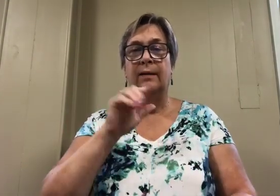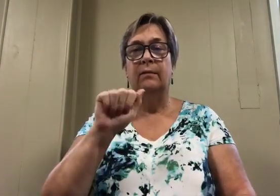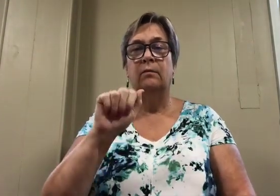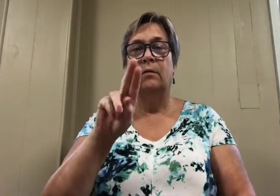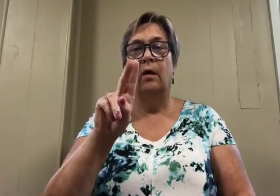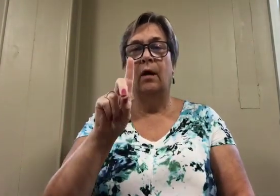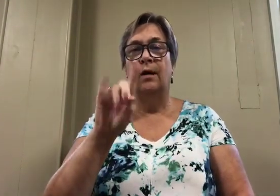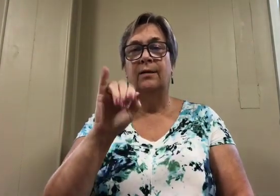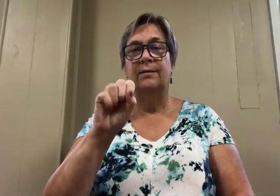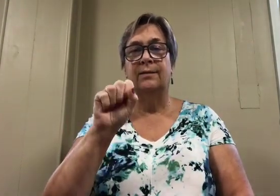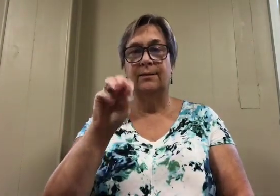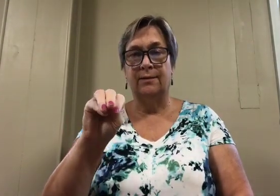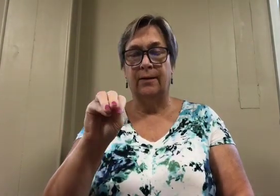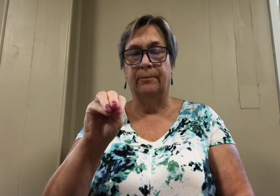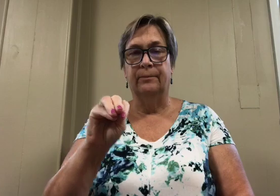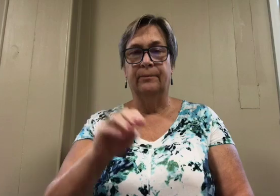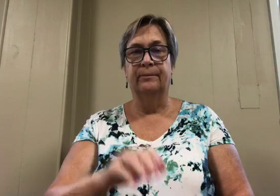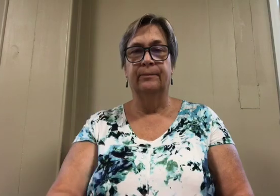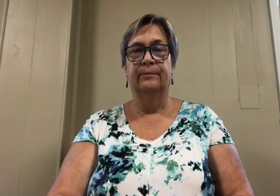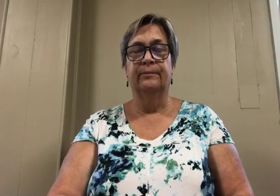I was asked about autism.